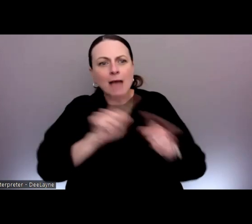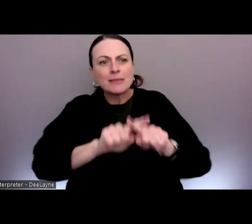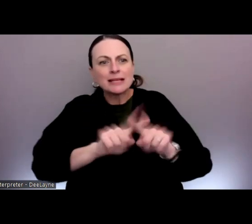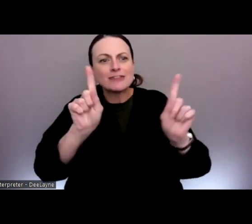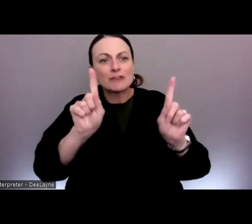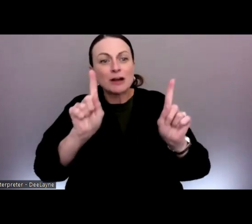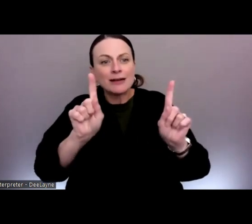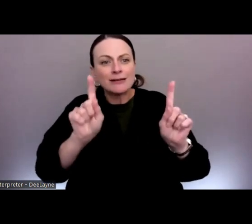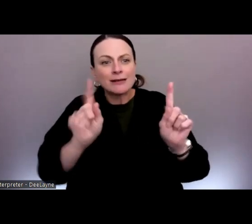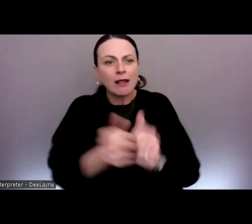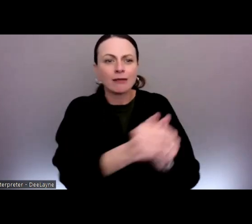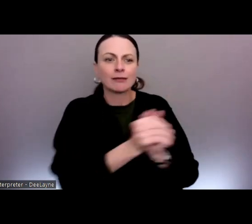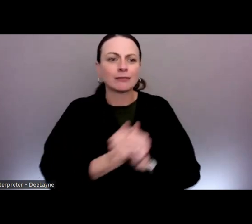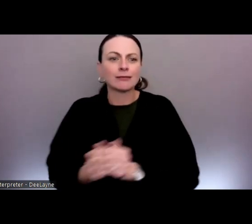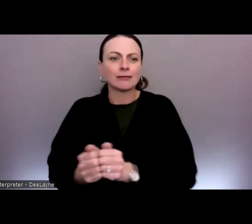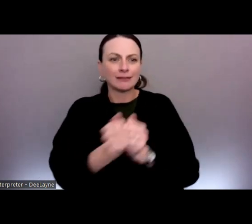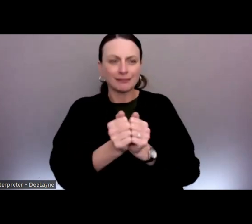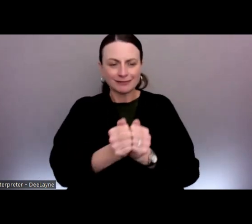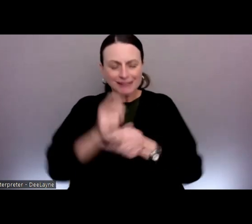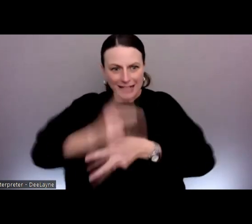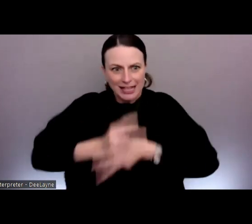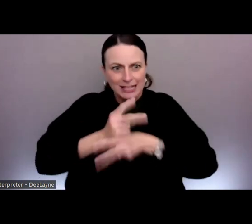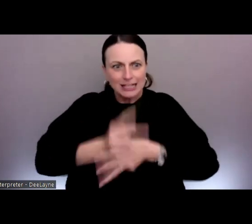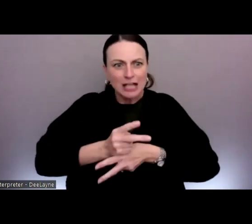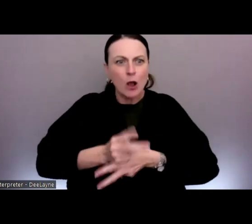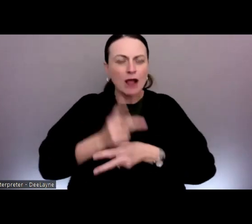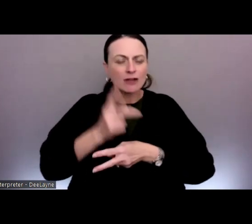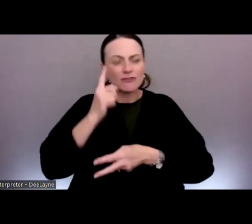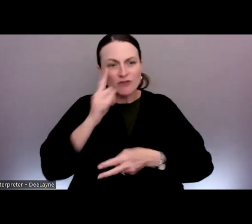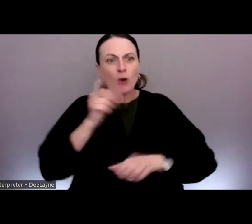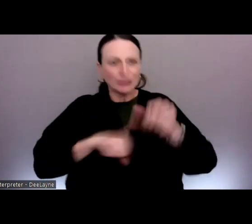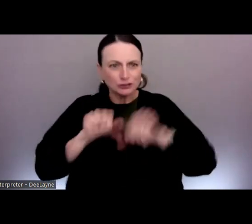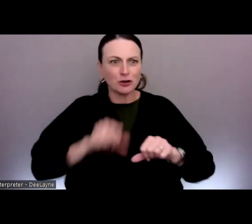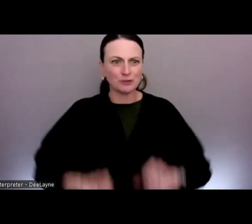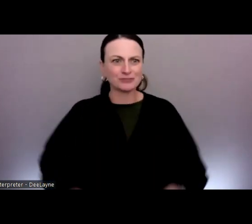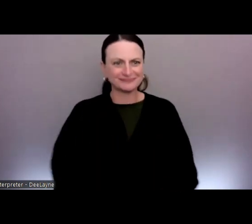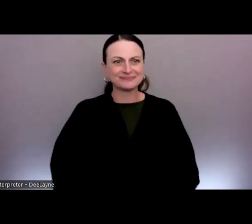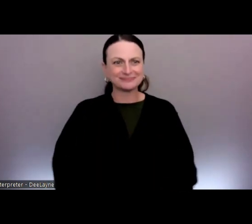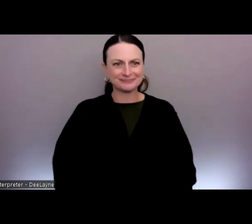being together and of caring for and about one another. Thank you.